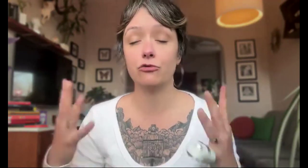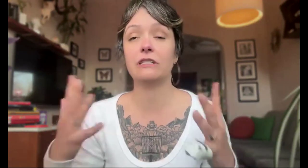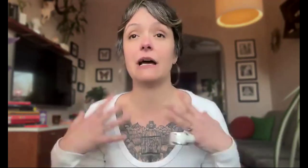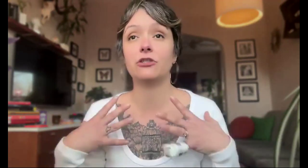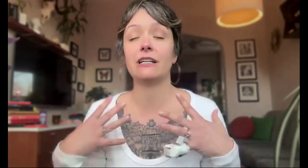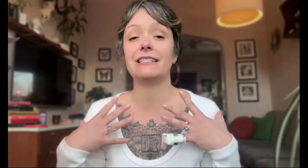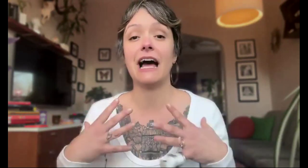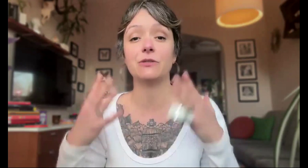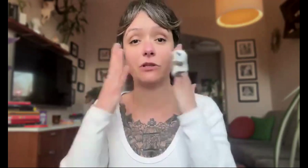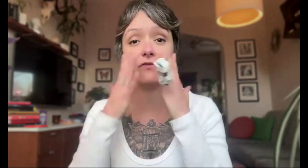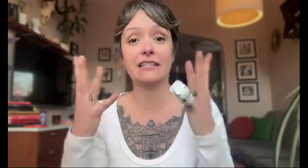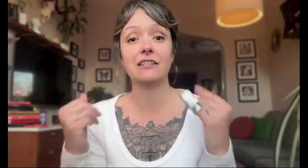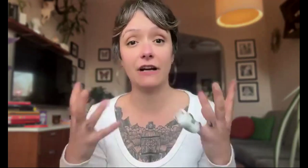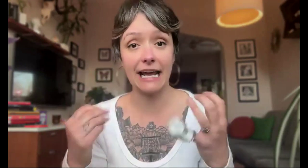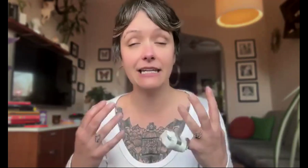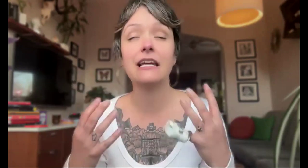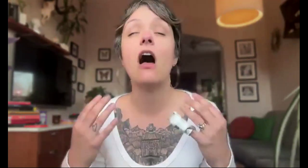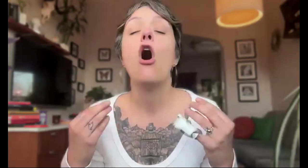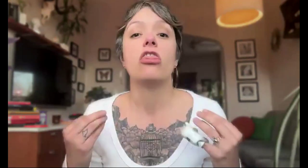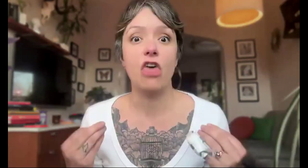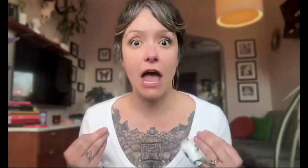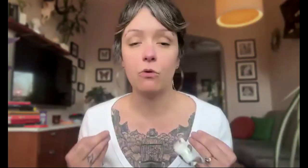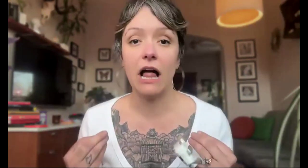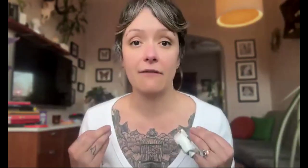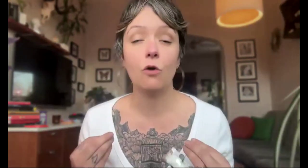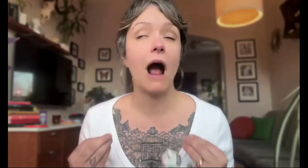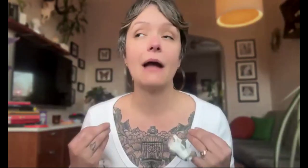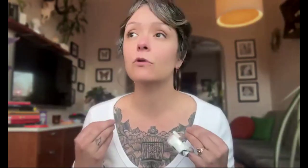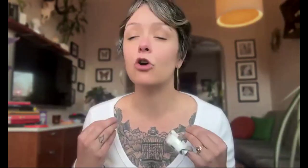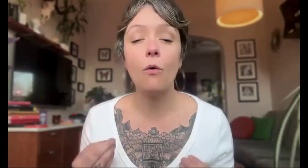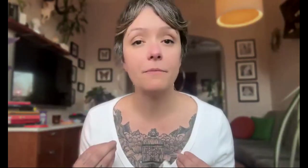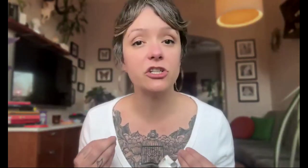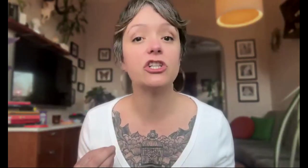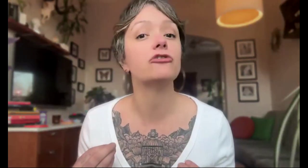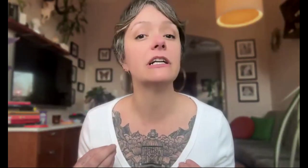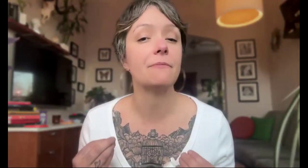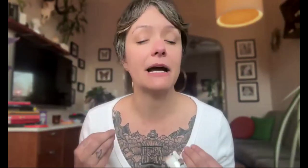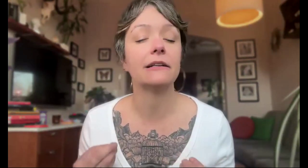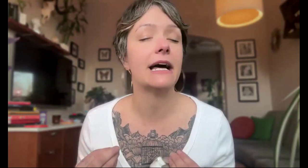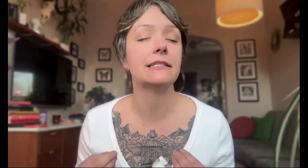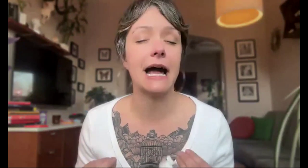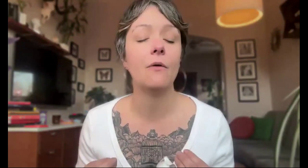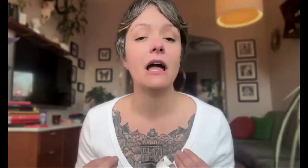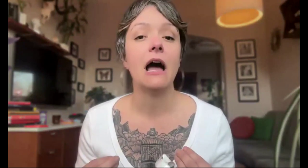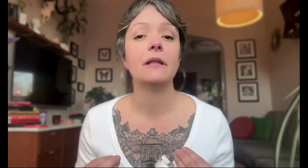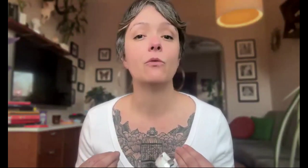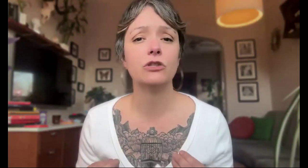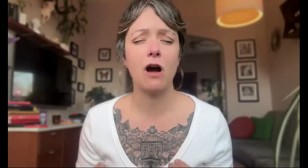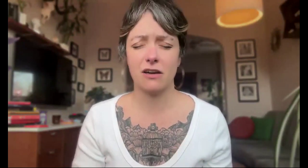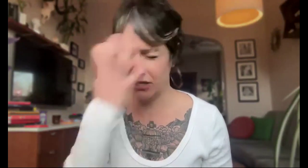to demonstrate signs with their face and their hands, they will have no, I will go up to children in my class now and be like, what's wrong? And